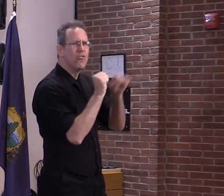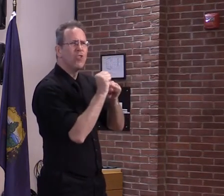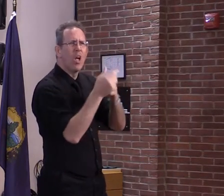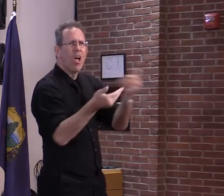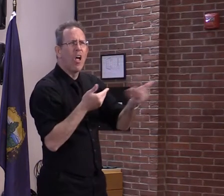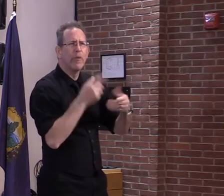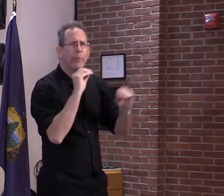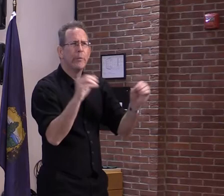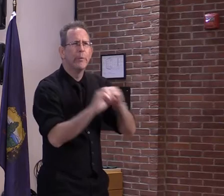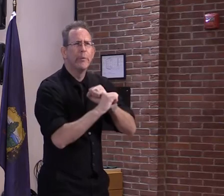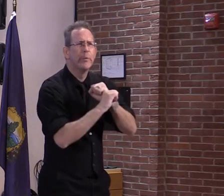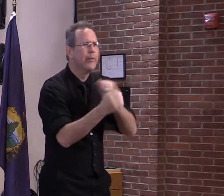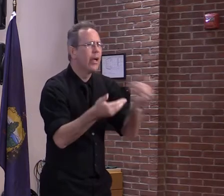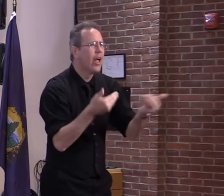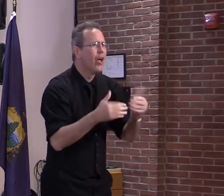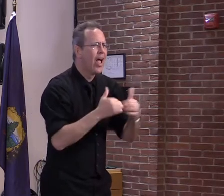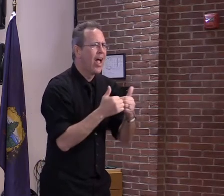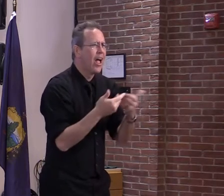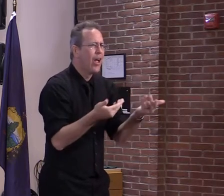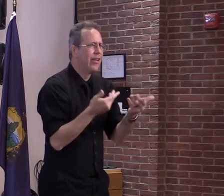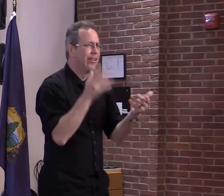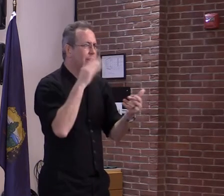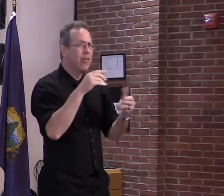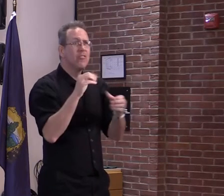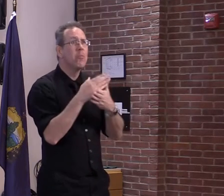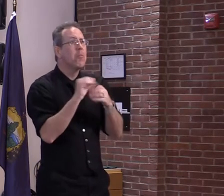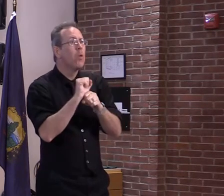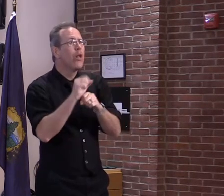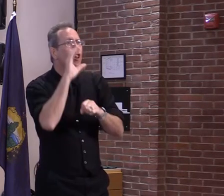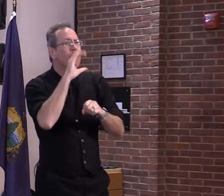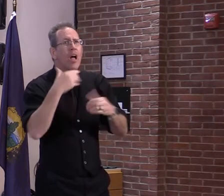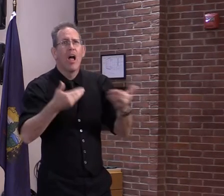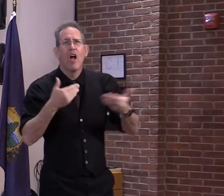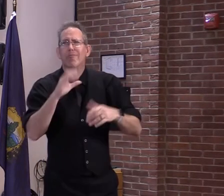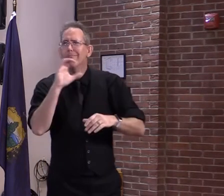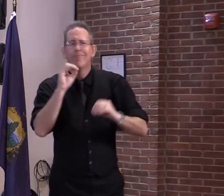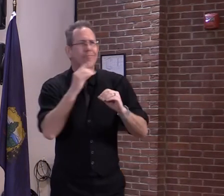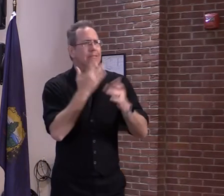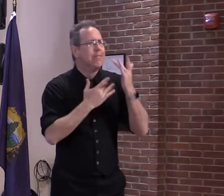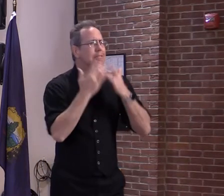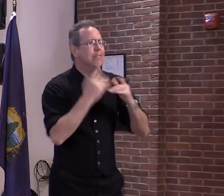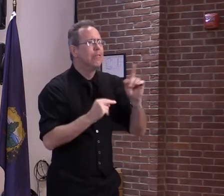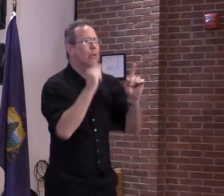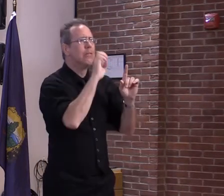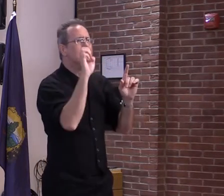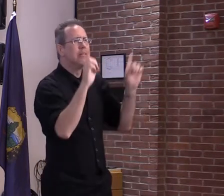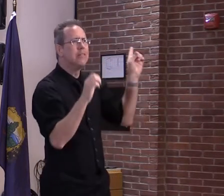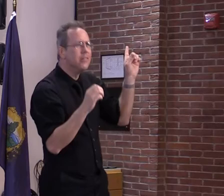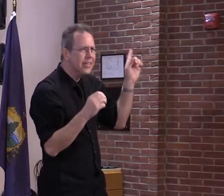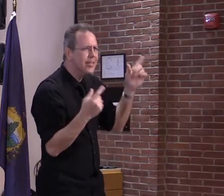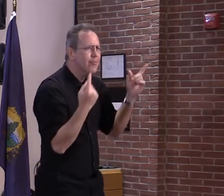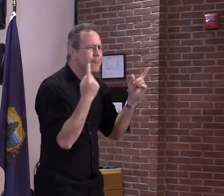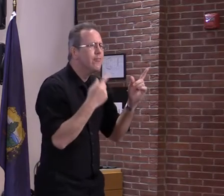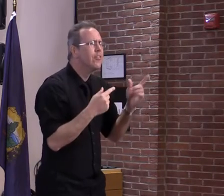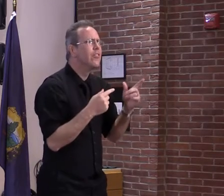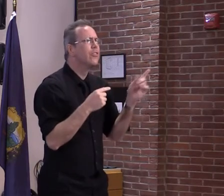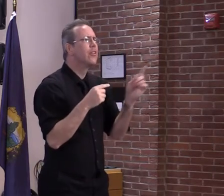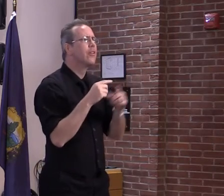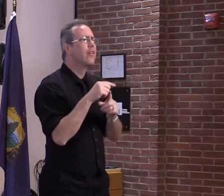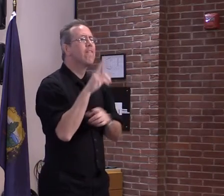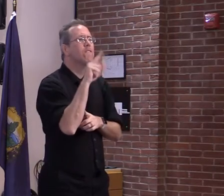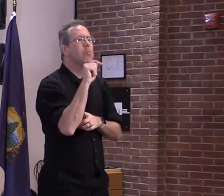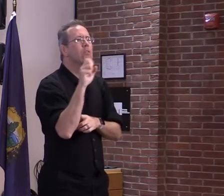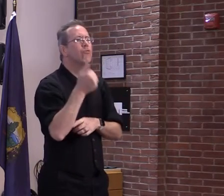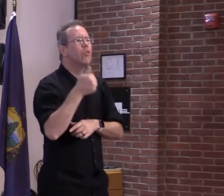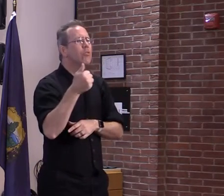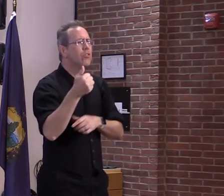in, having a hard time finding employees. But in the past, VTrans has had a policy that signs of this